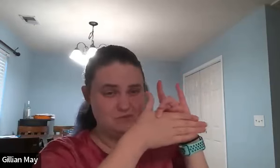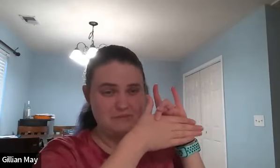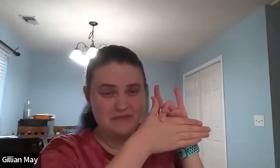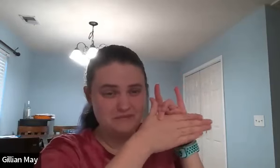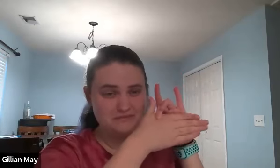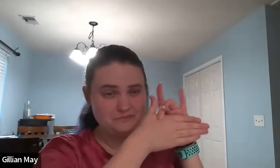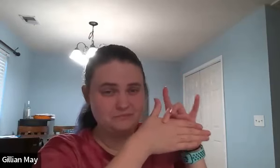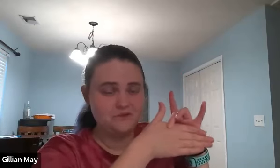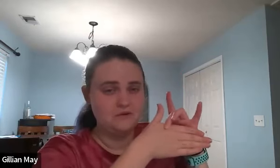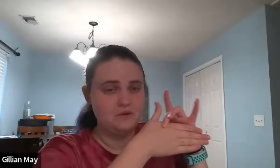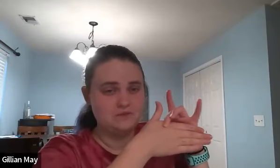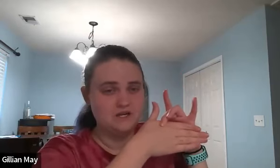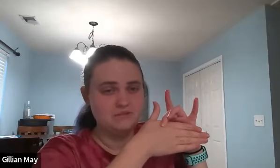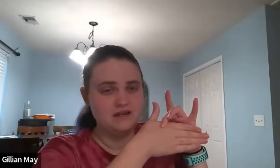my beef when I'm talking about it.